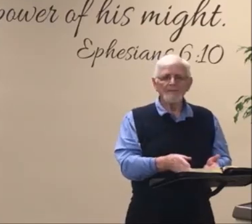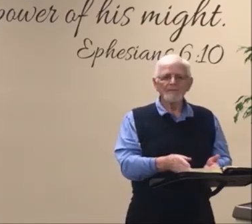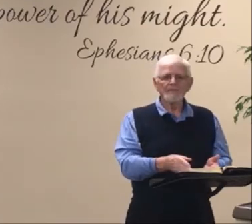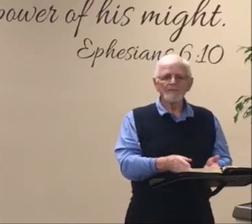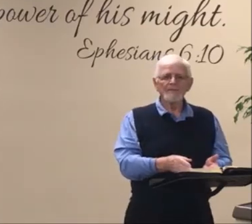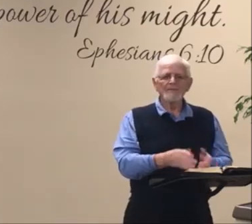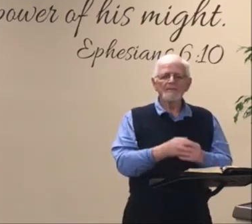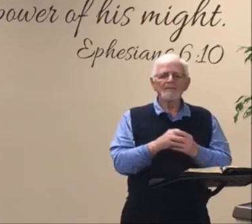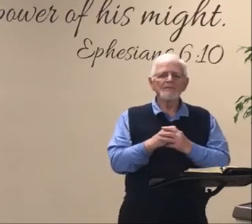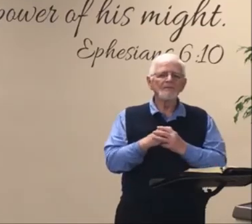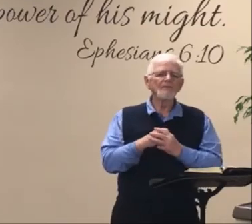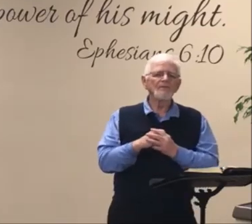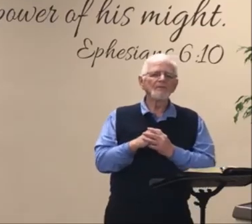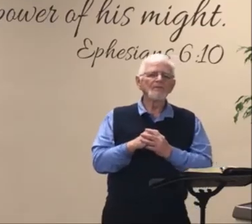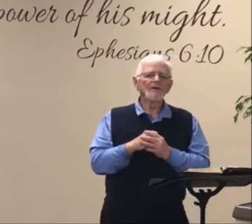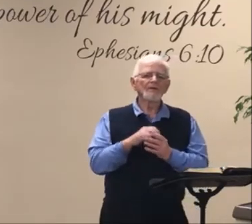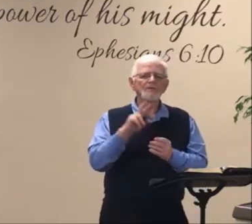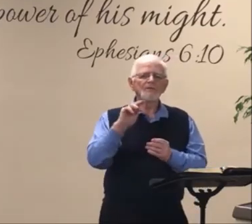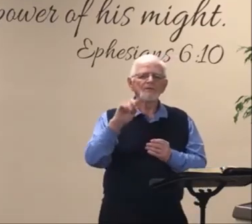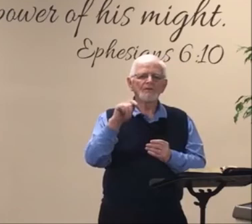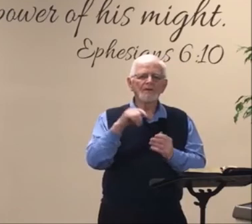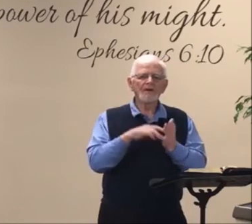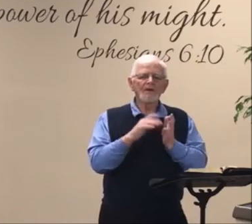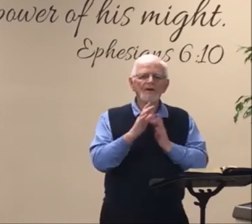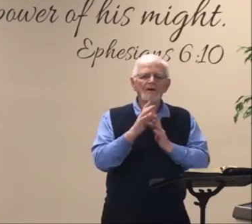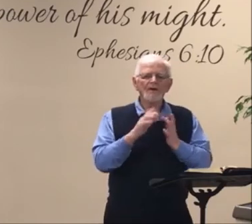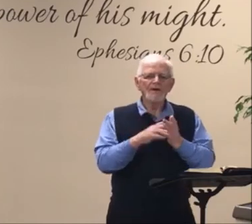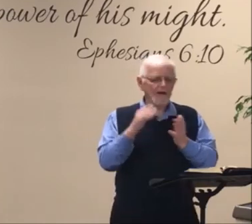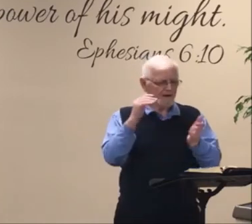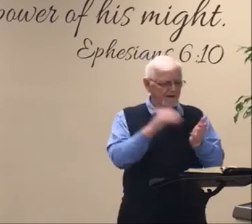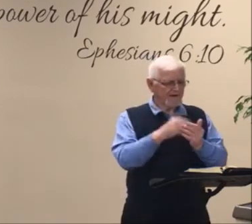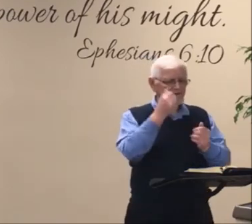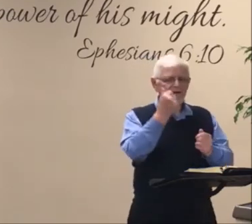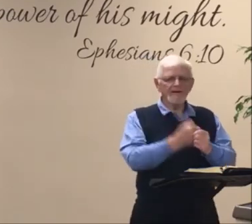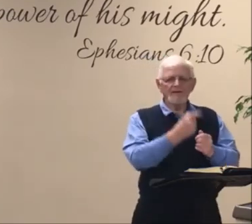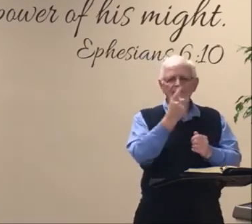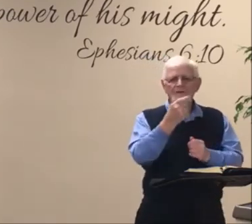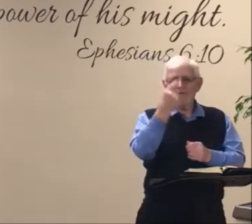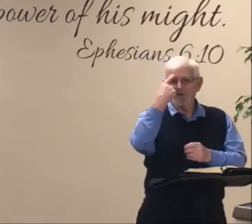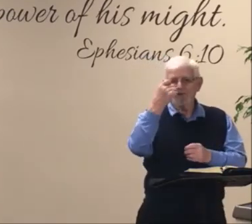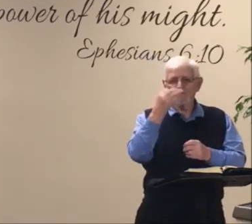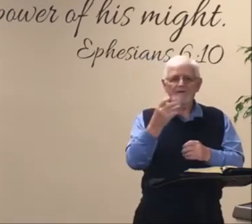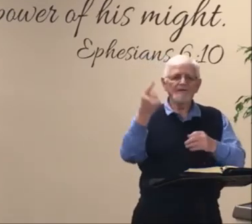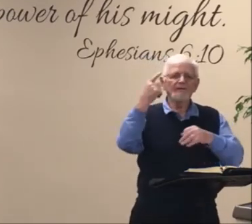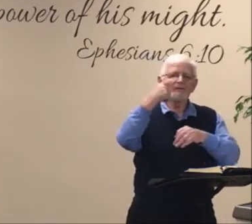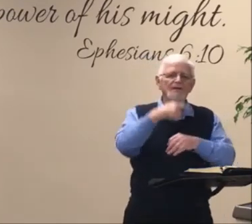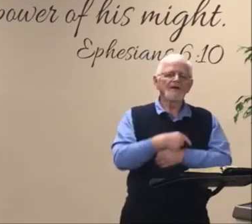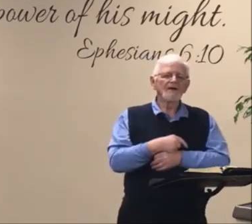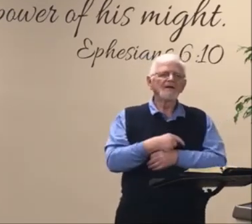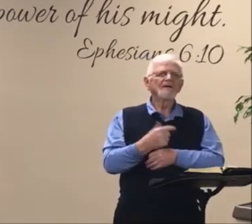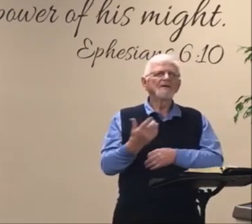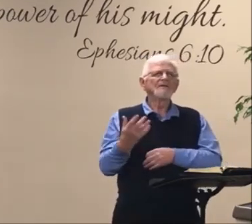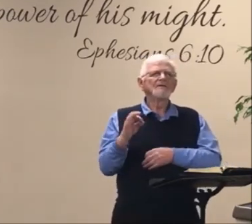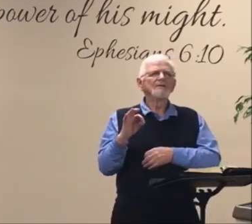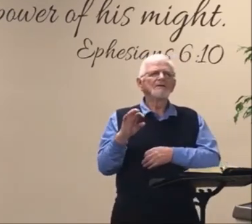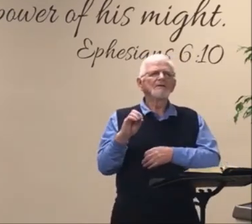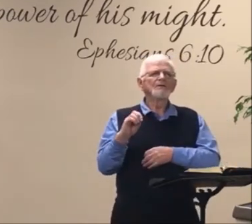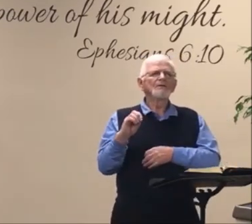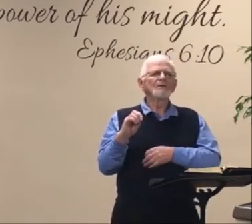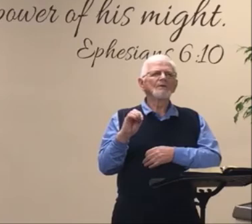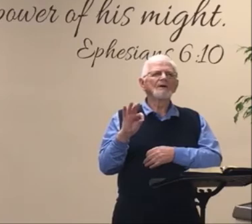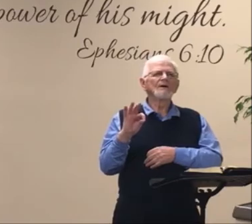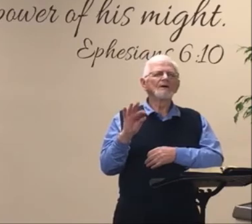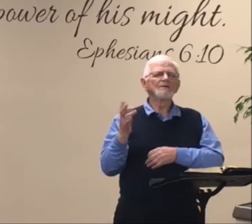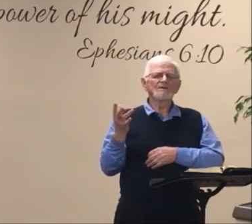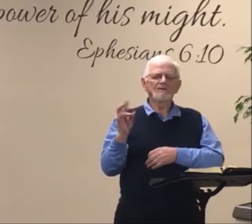guy named C.I. Schofield. He put notes in the Bible. He went against everybody's thoughts of the day in 1909, 1917, somewhere in